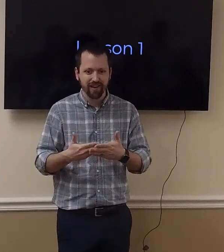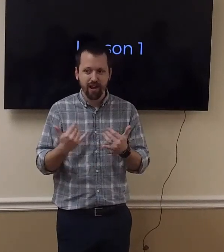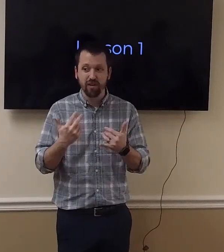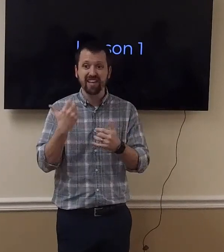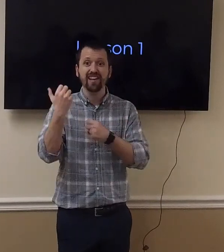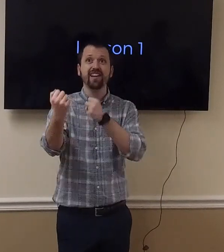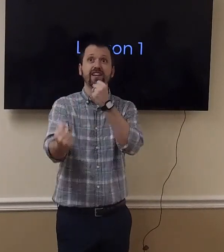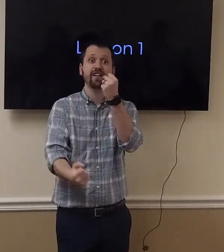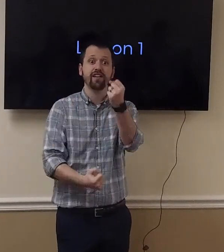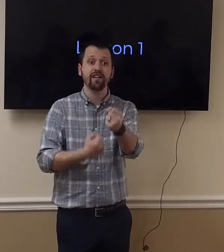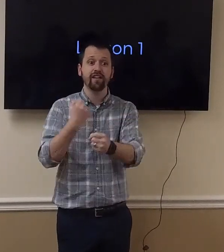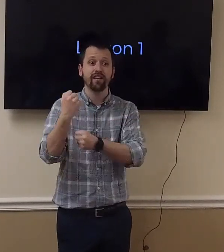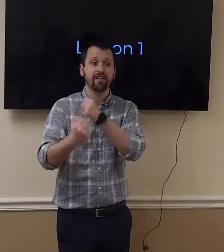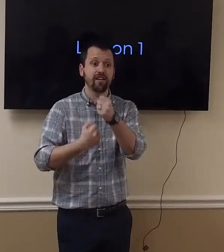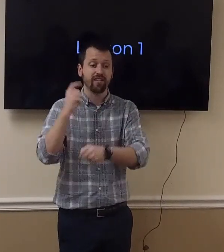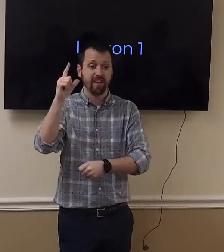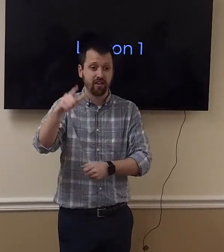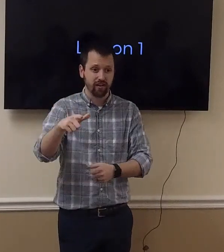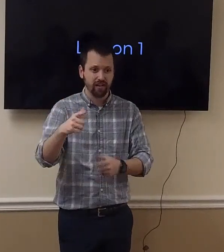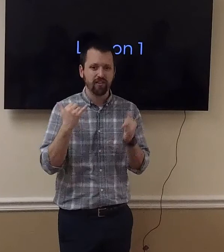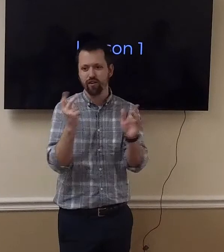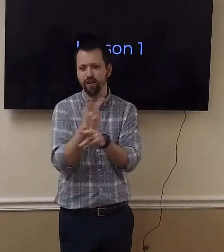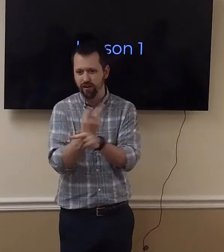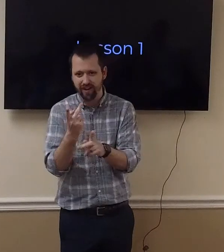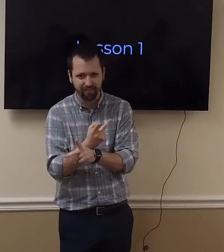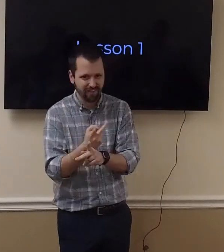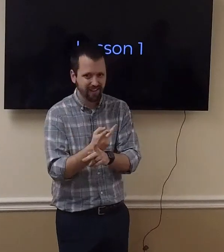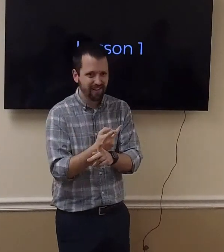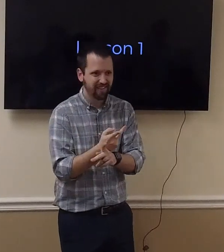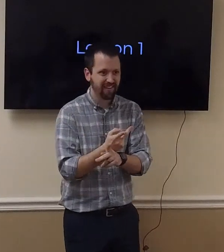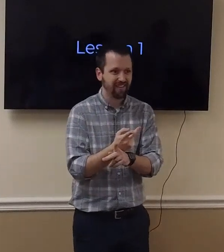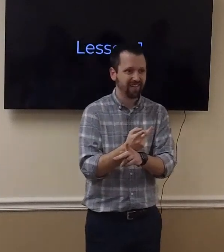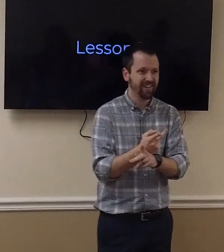now years later, they're still figuring it out. So,